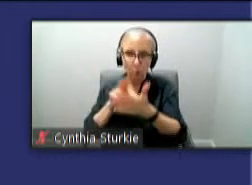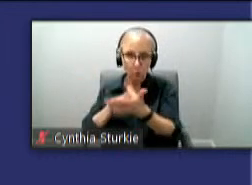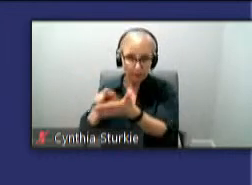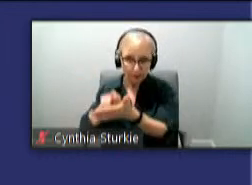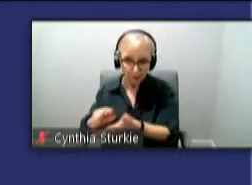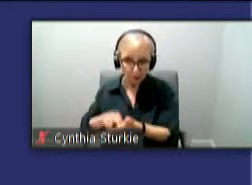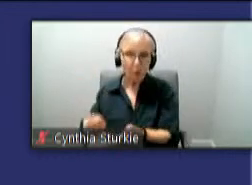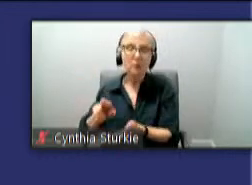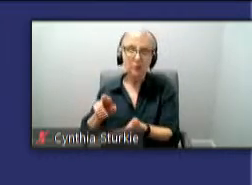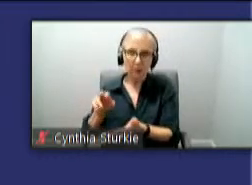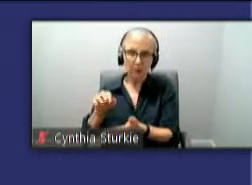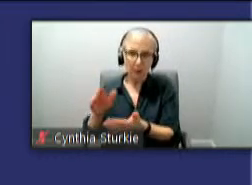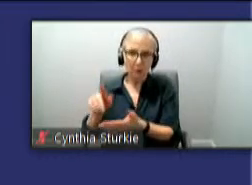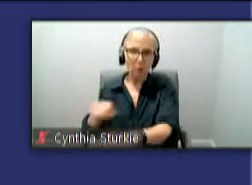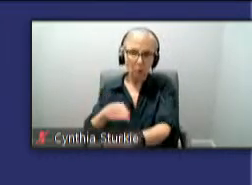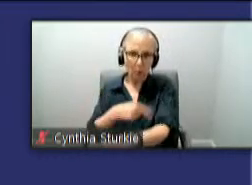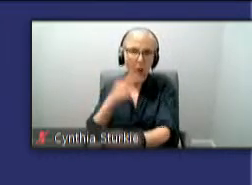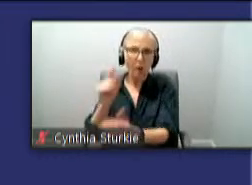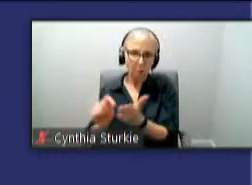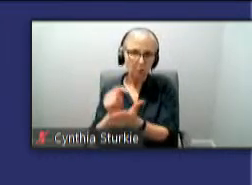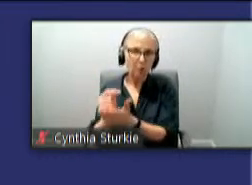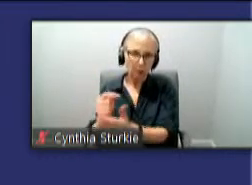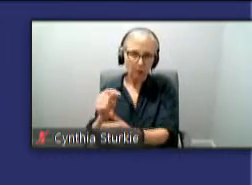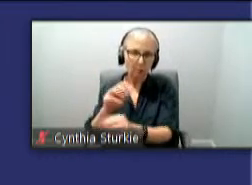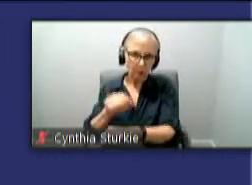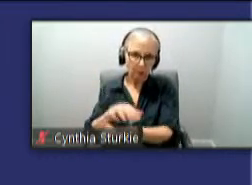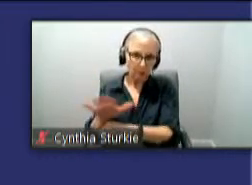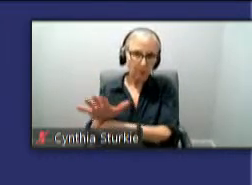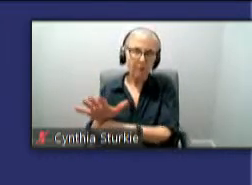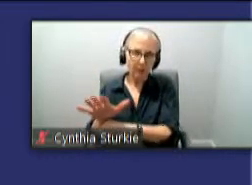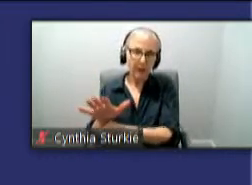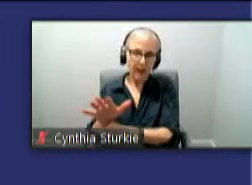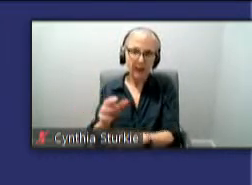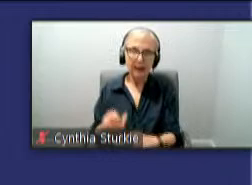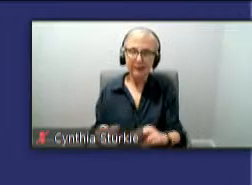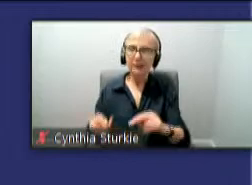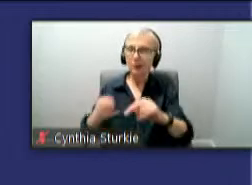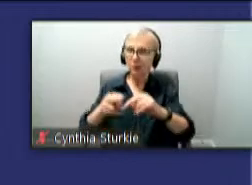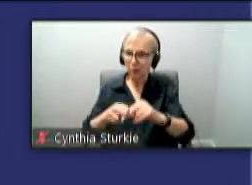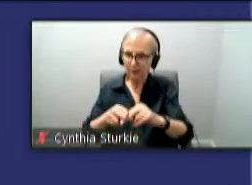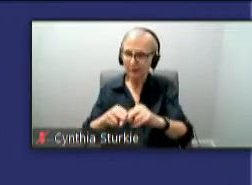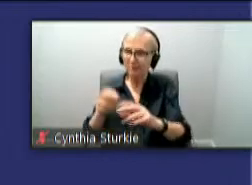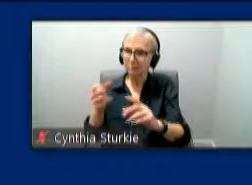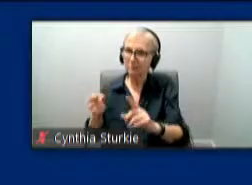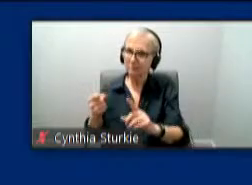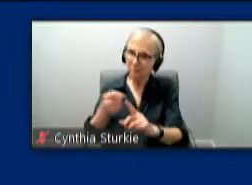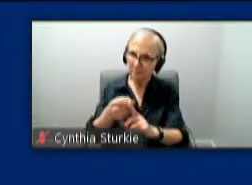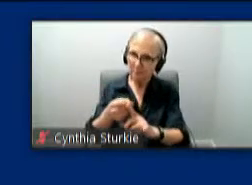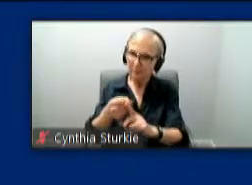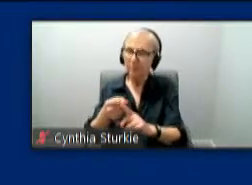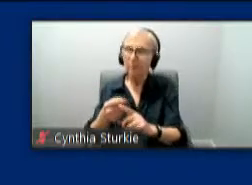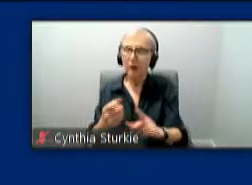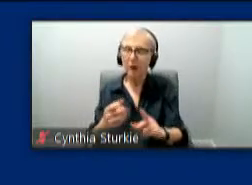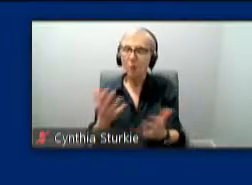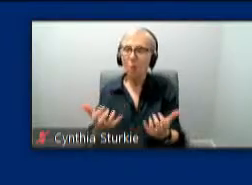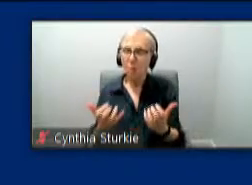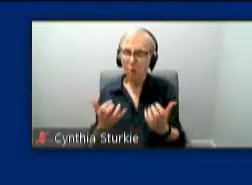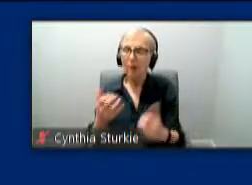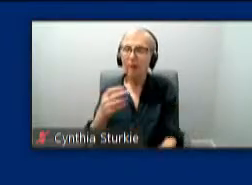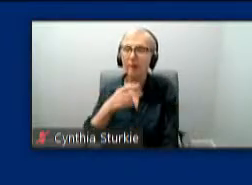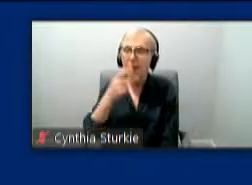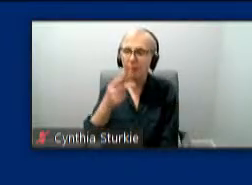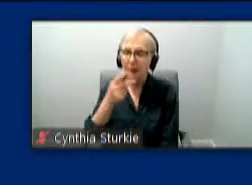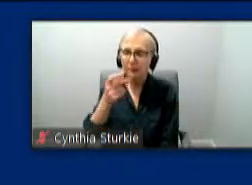And then obviously, public health readiness and surge capacity. On the next slide, I want the public to understand